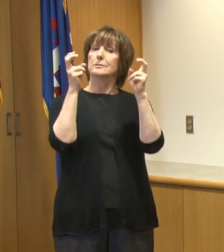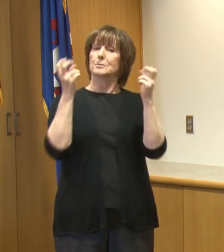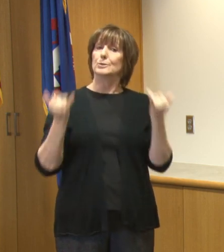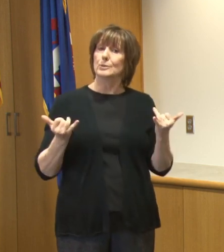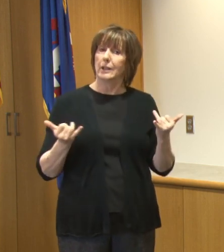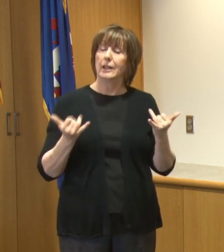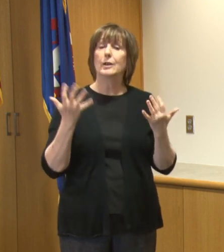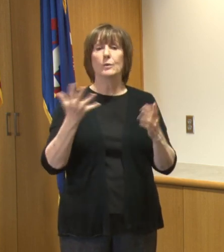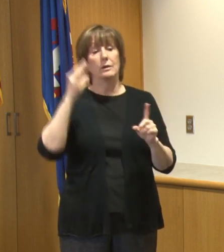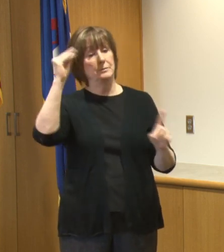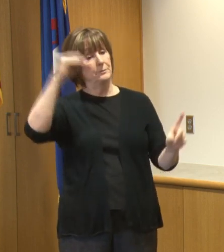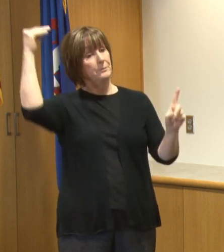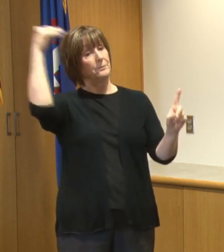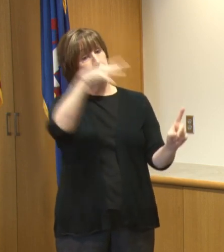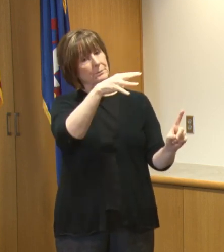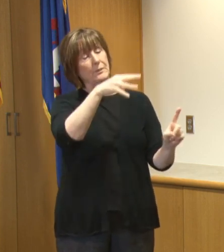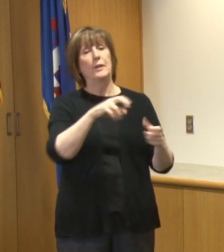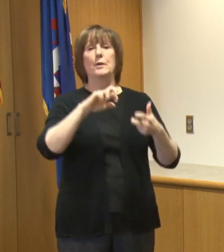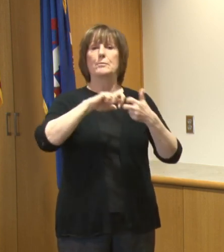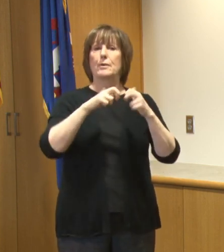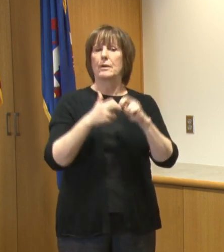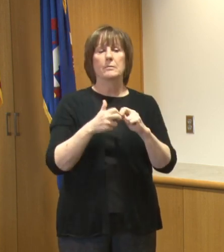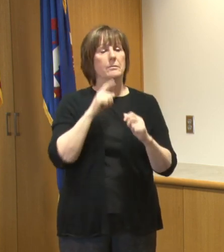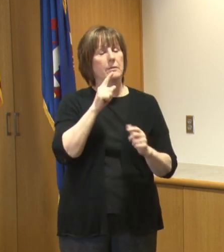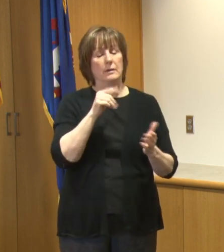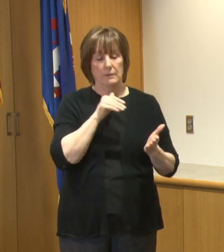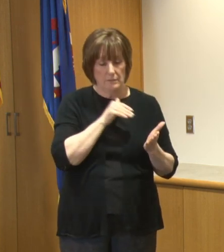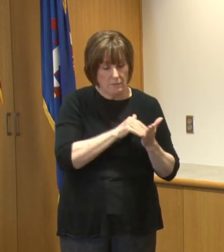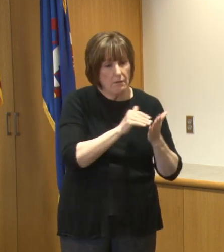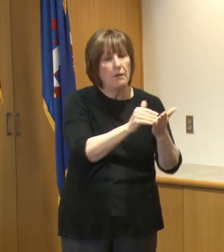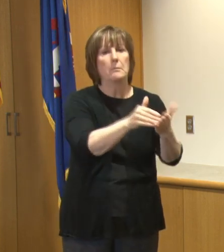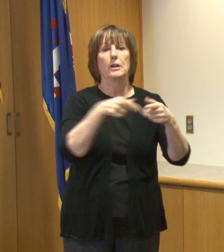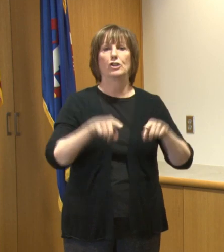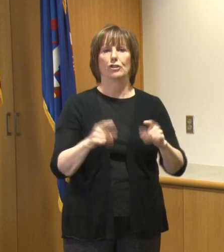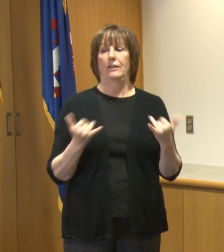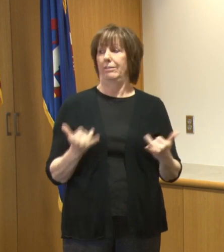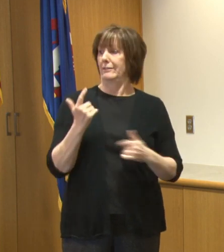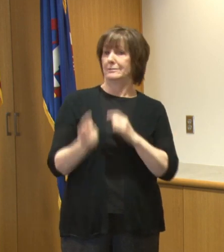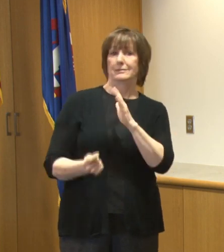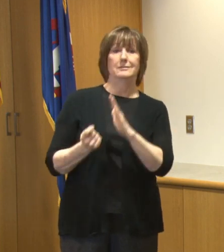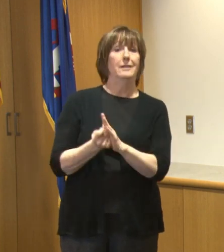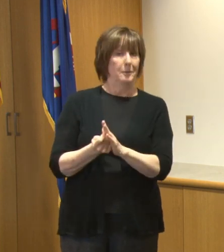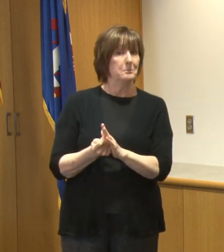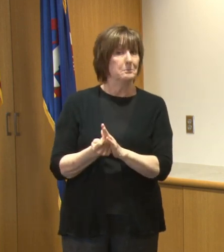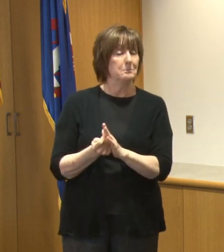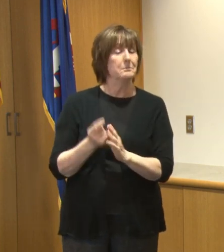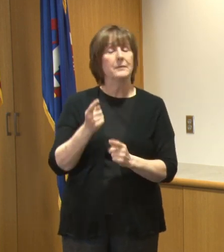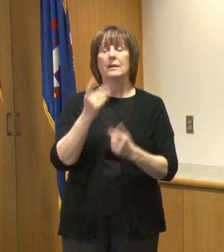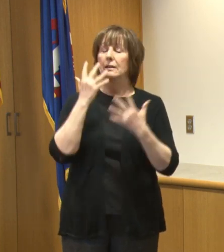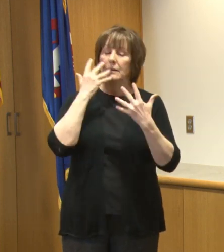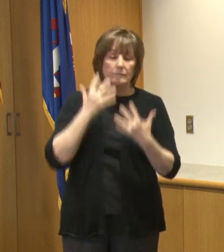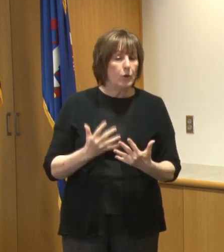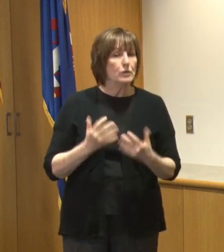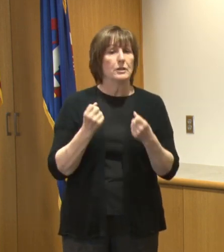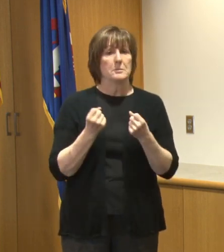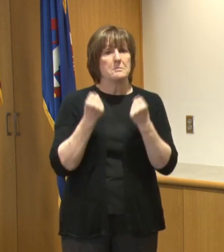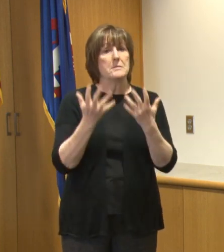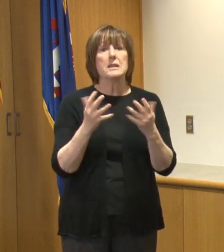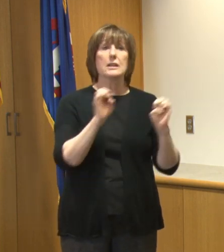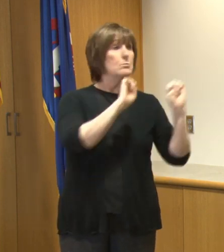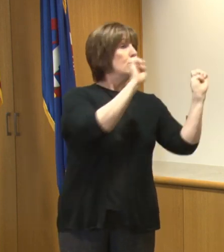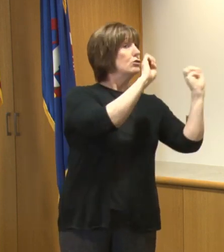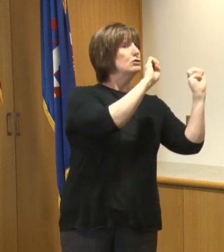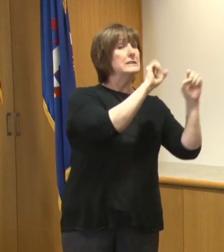to shine a spotlight on a problem that's all too common in challenging times like these. It's unfortunate that in every